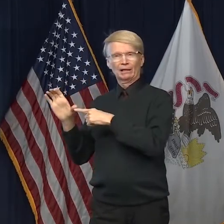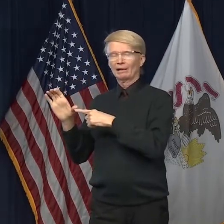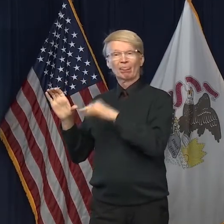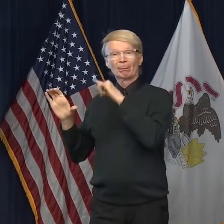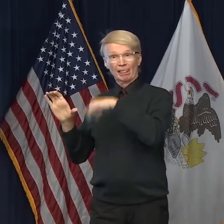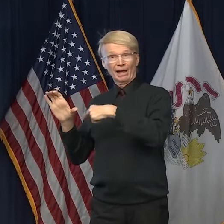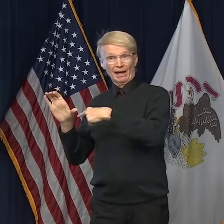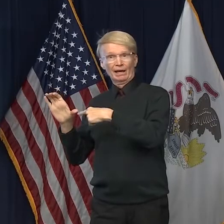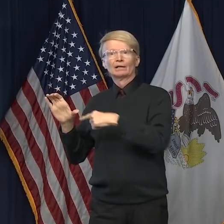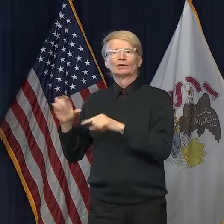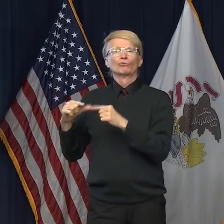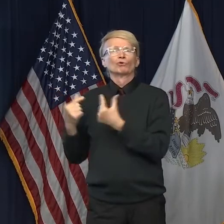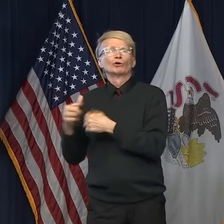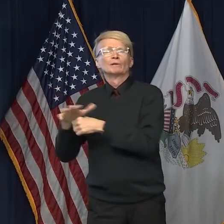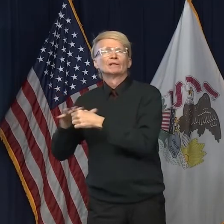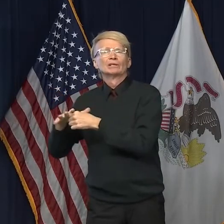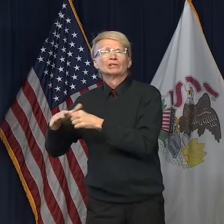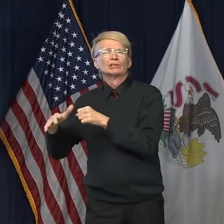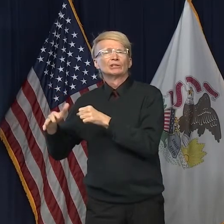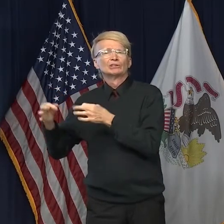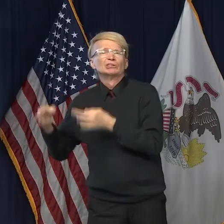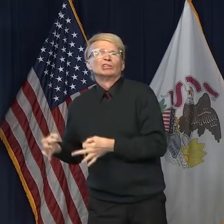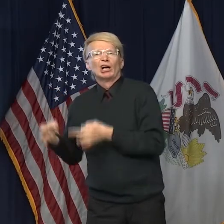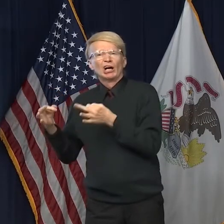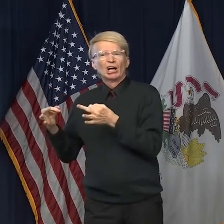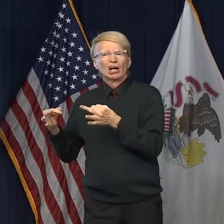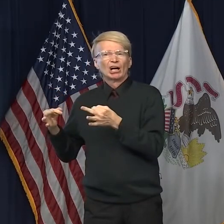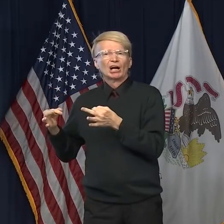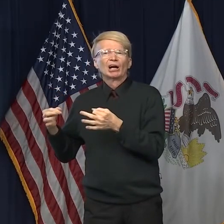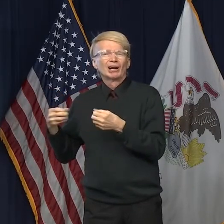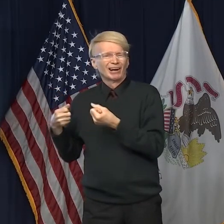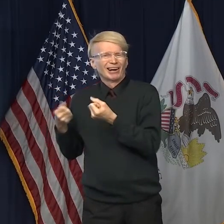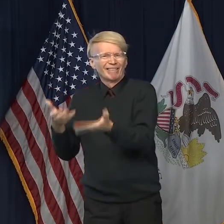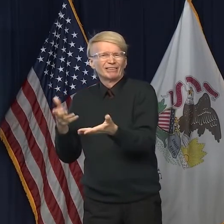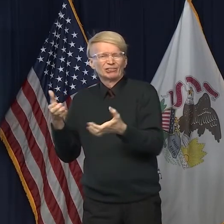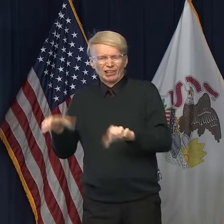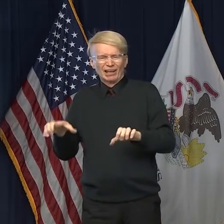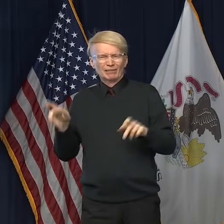chosen, literally, to provide opportunities for people to get sick.